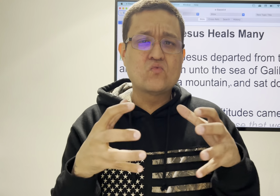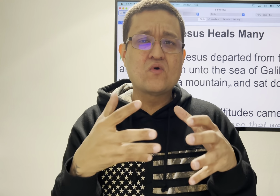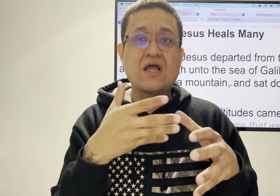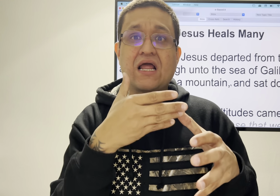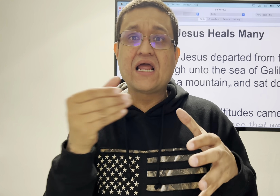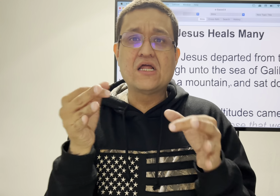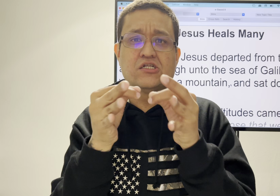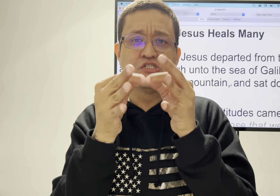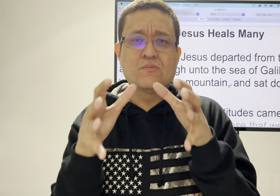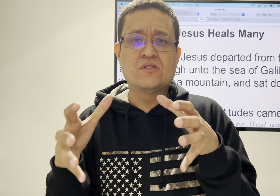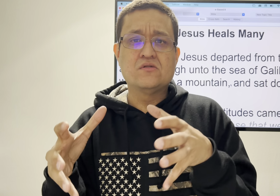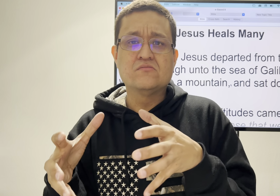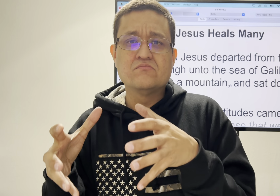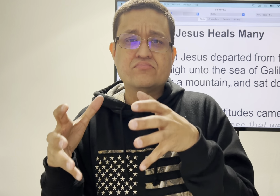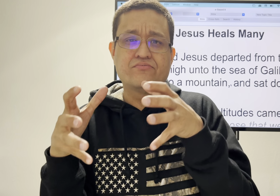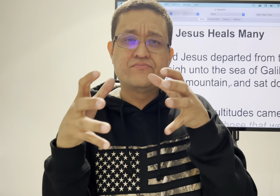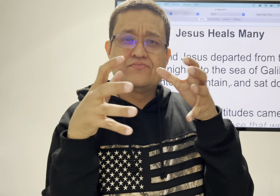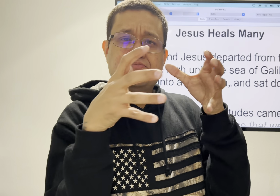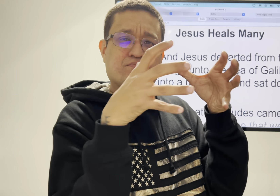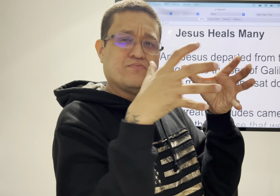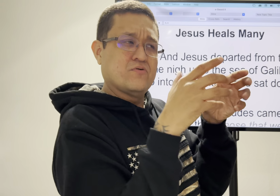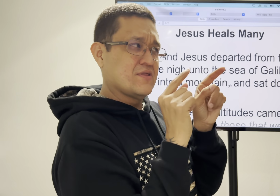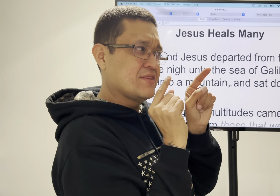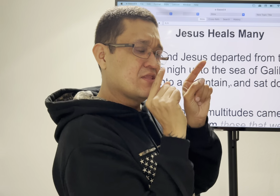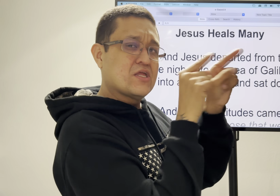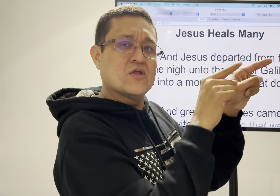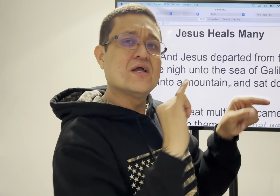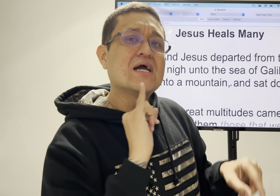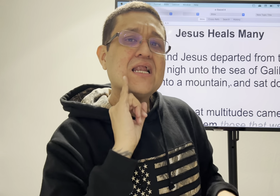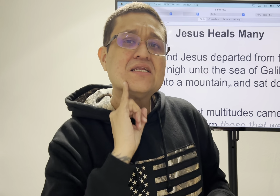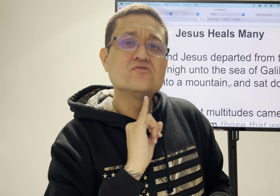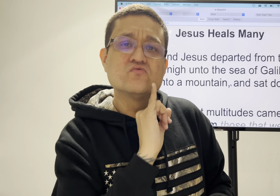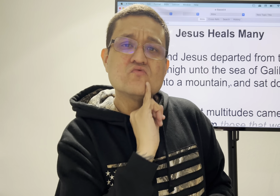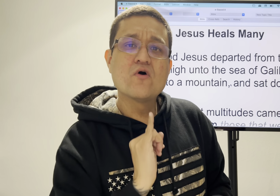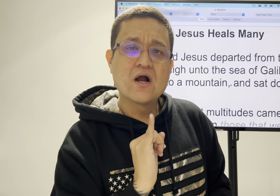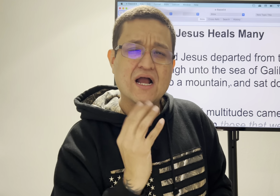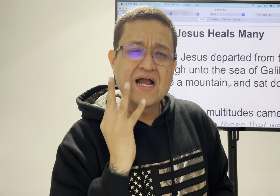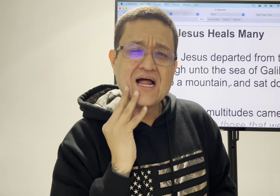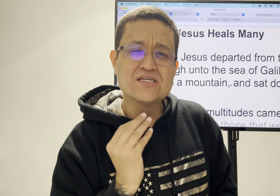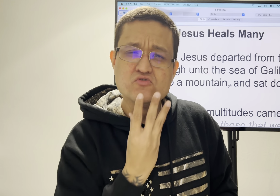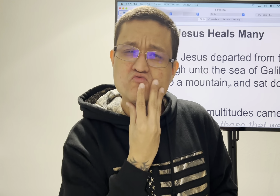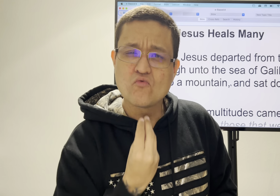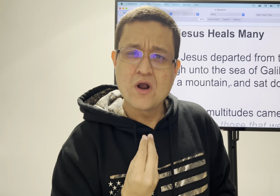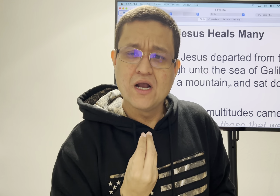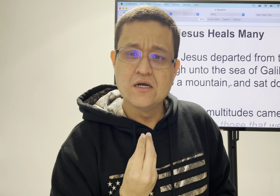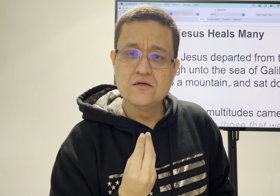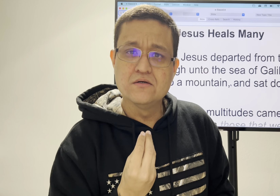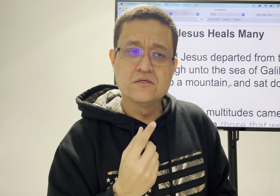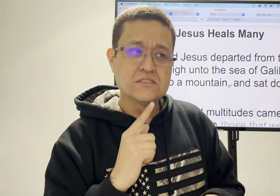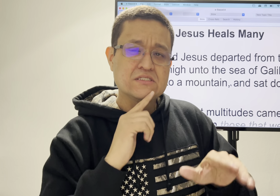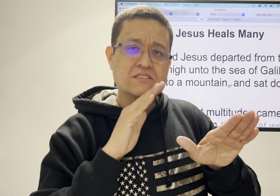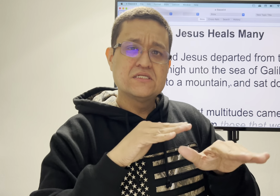I've went to the Sea of Galilee in about 2019 with a group, and we went over to